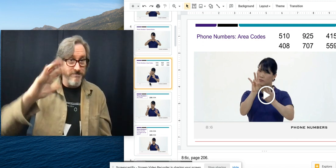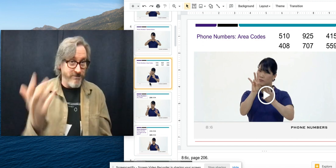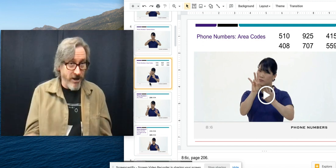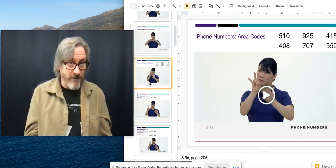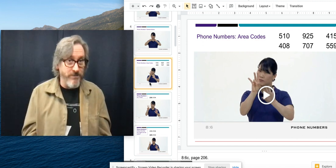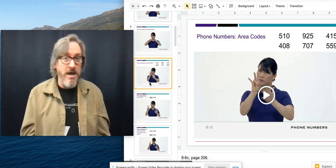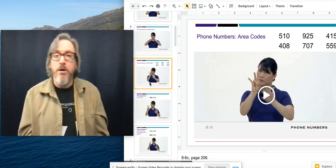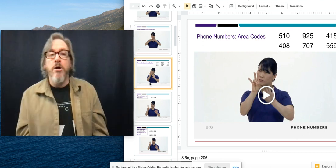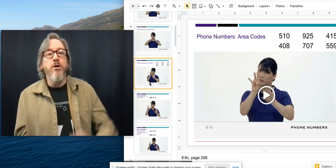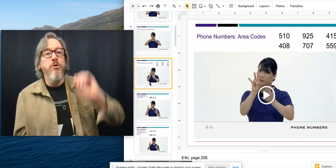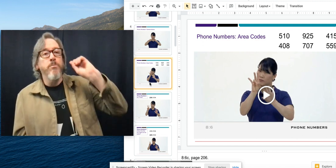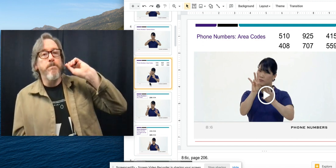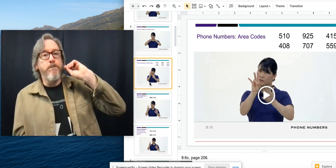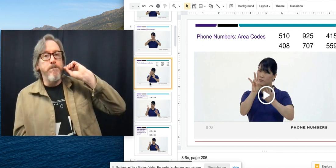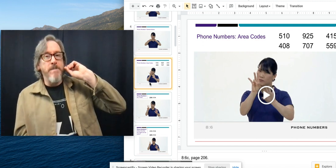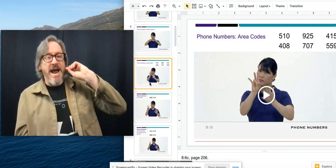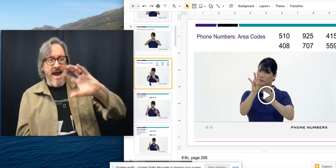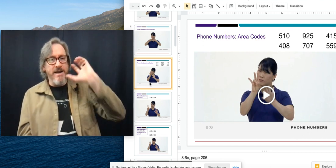Okay.